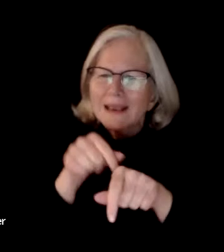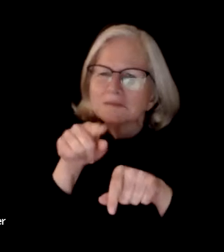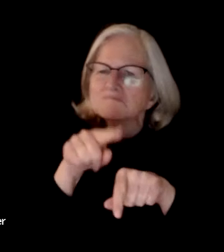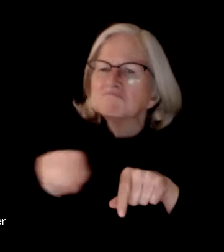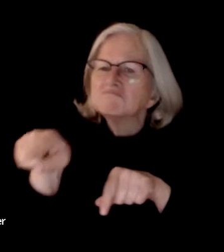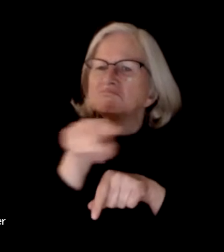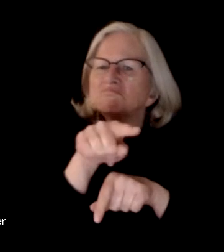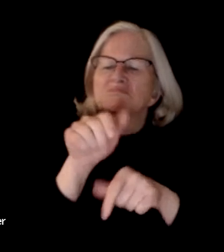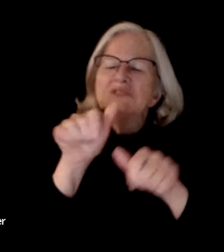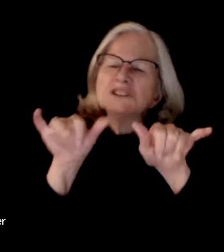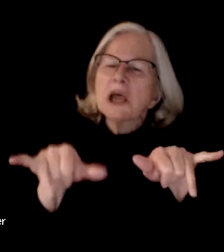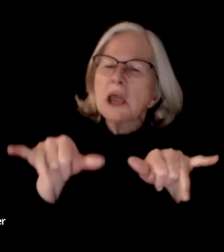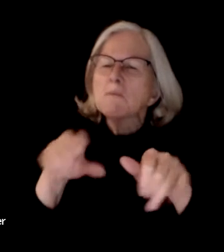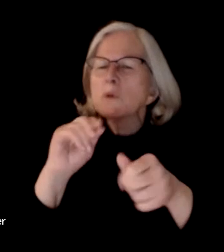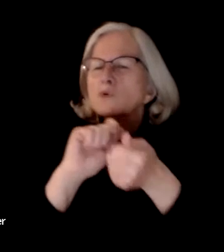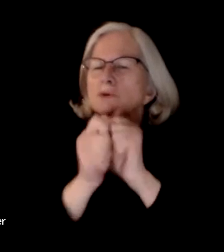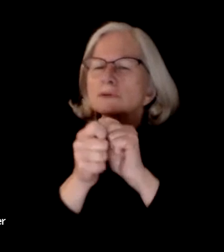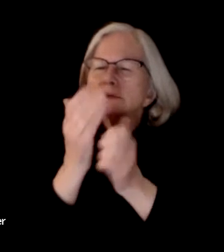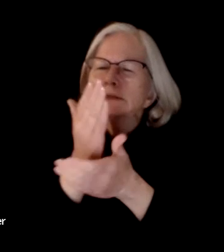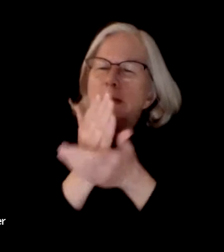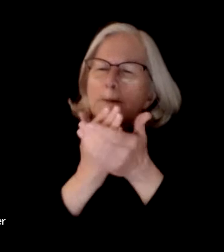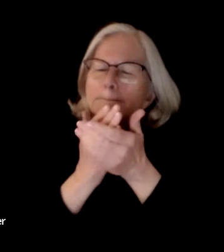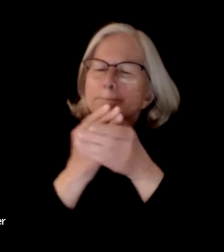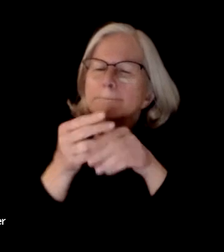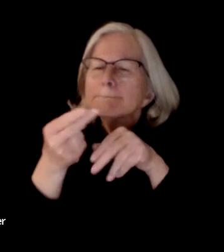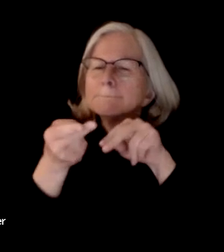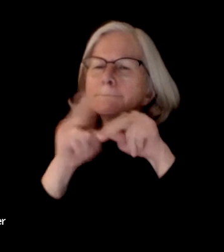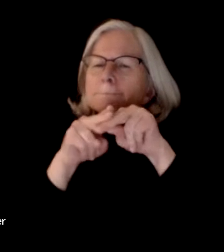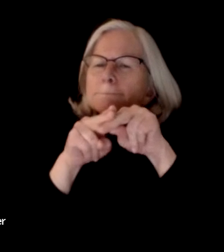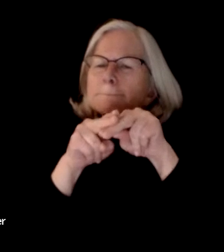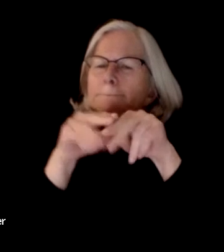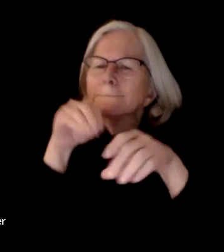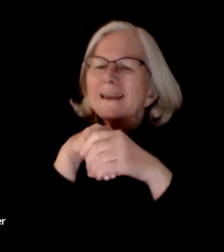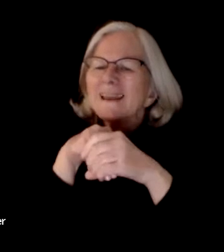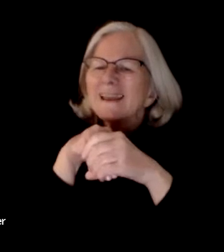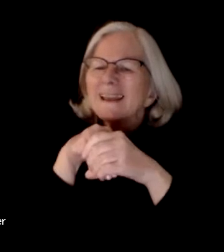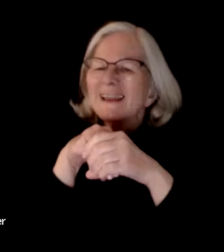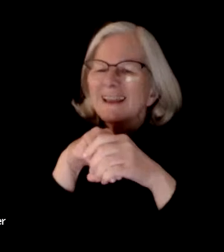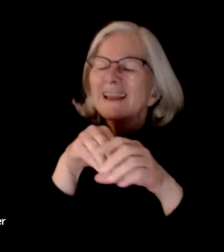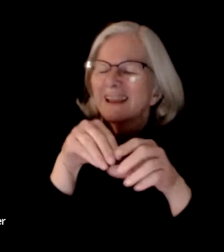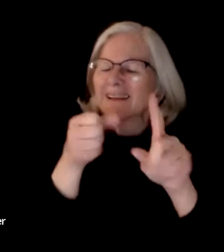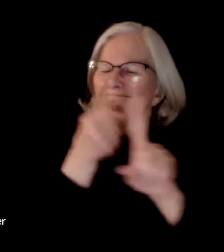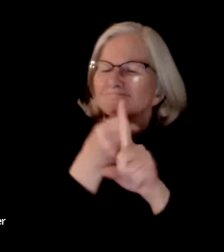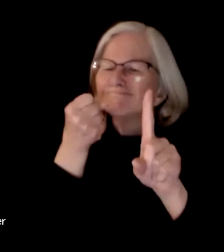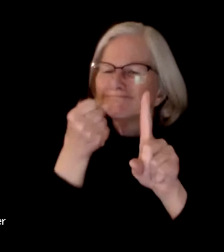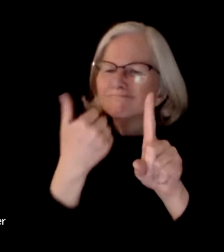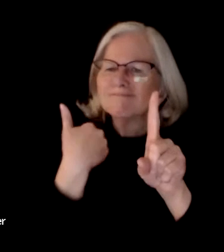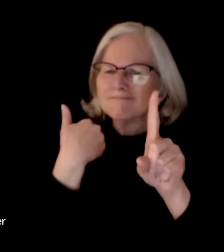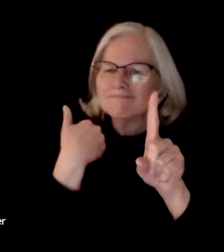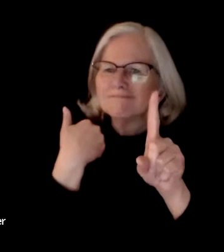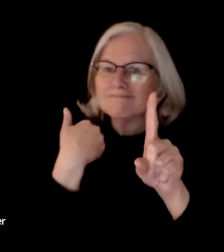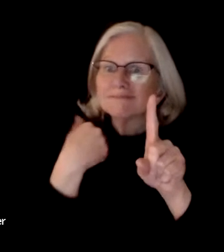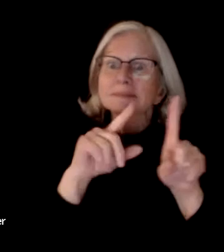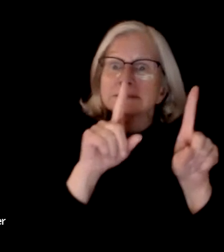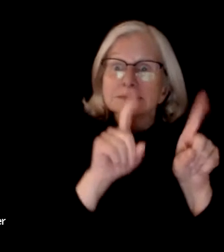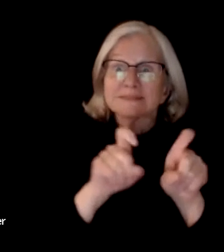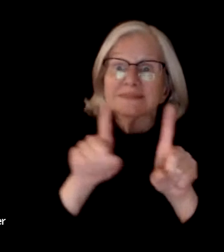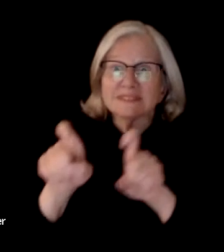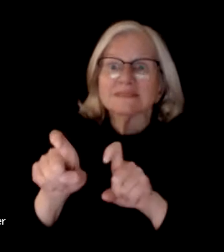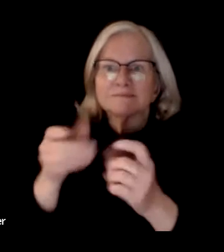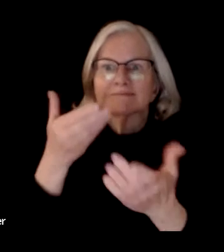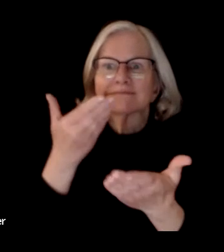some uptick in cases and in test positivity that we are